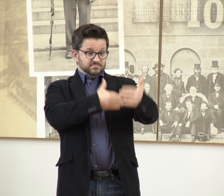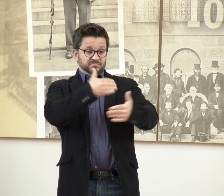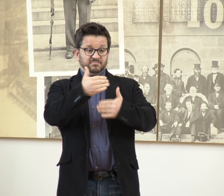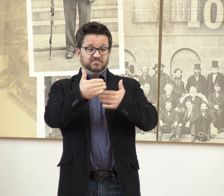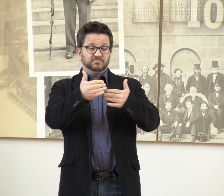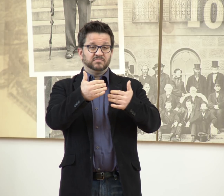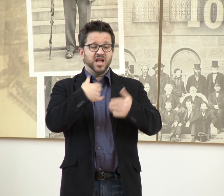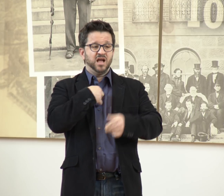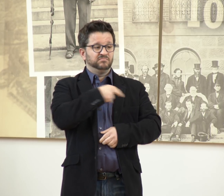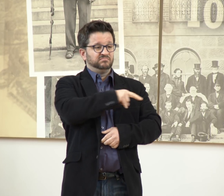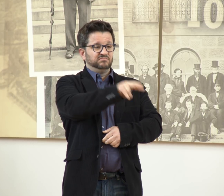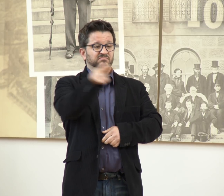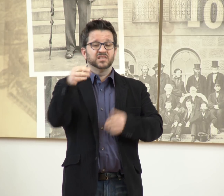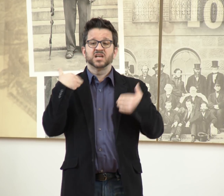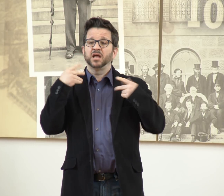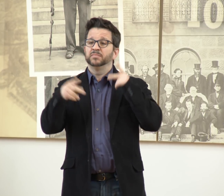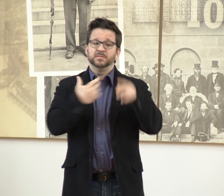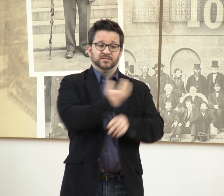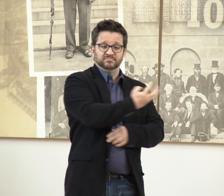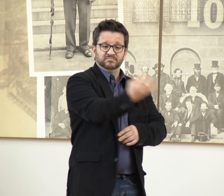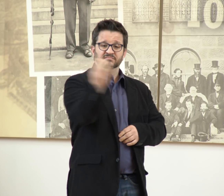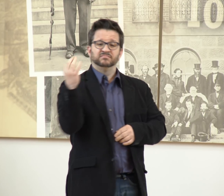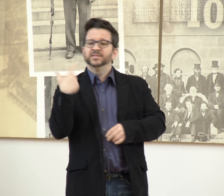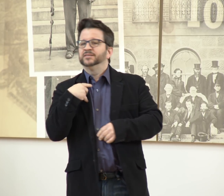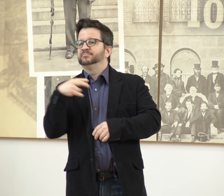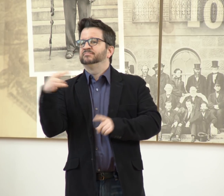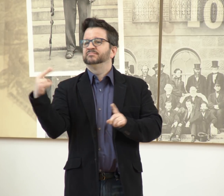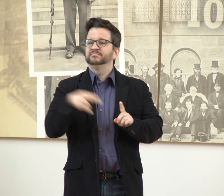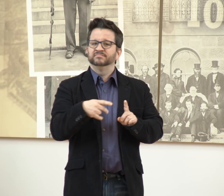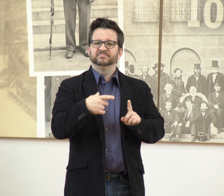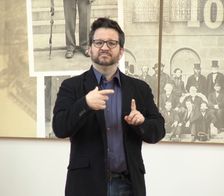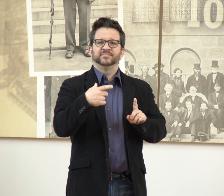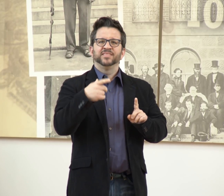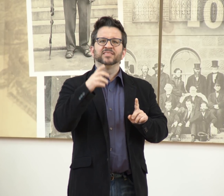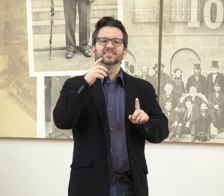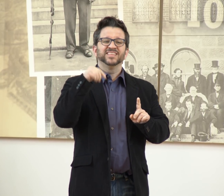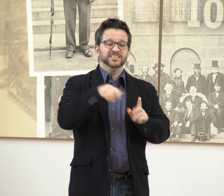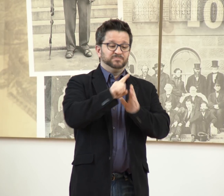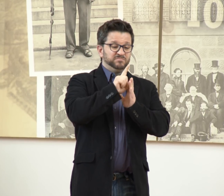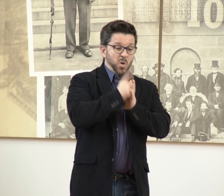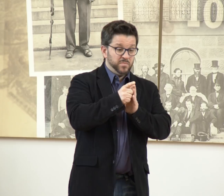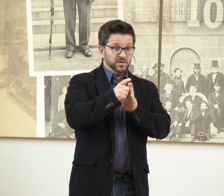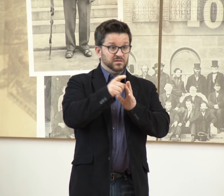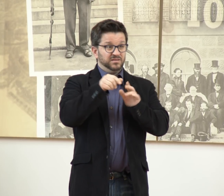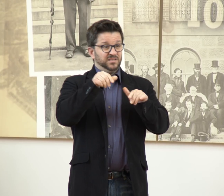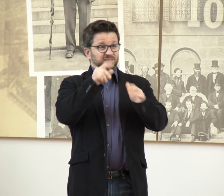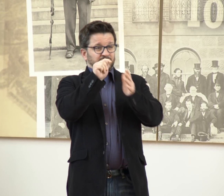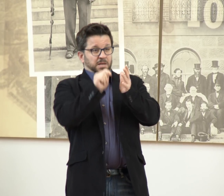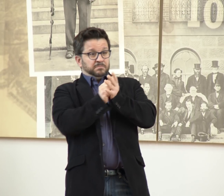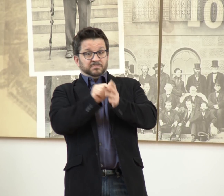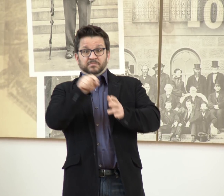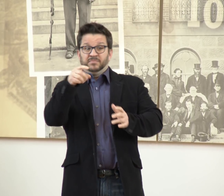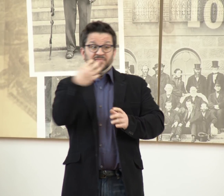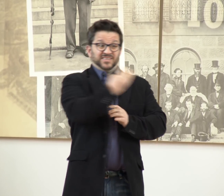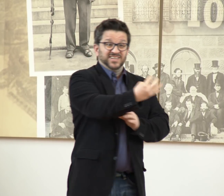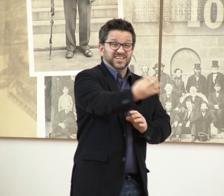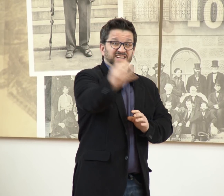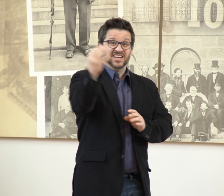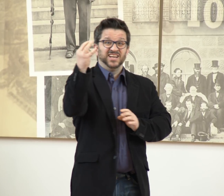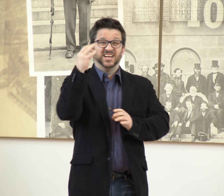That is something that I have to say I have seen go on through the passage of time. Those young people who have had the honor